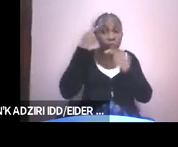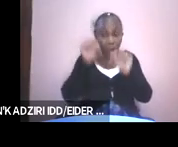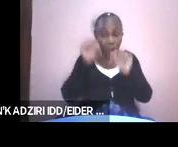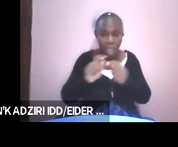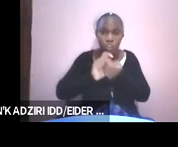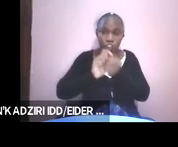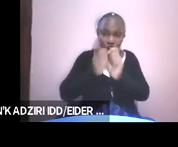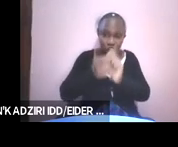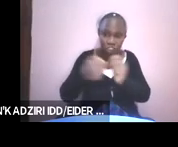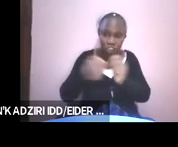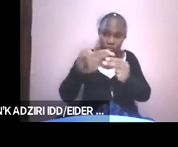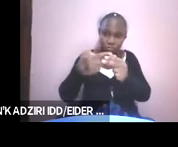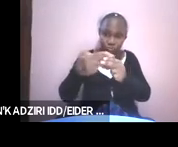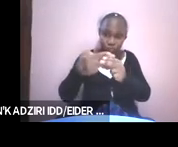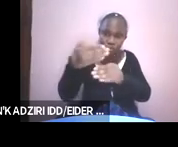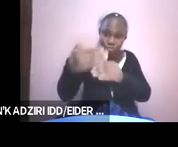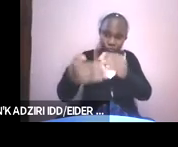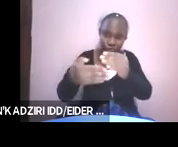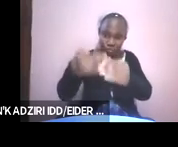Thank you, Becky. Thank you very much.